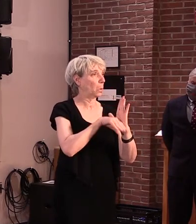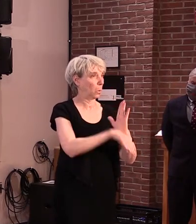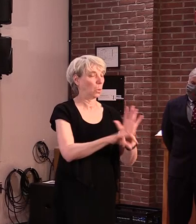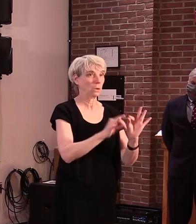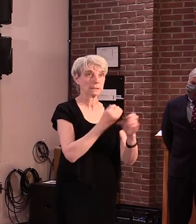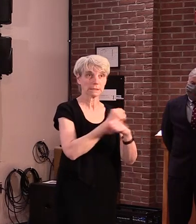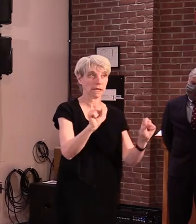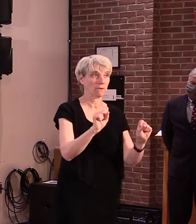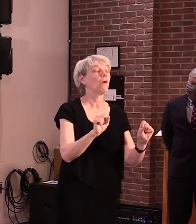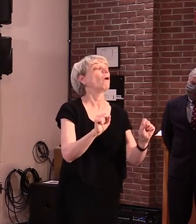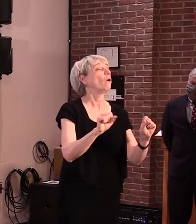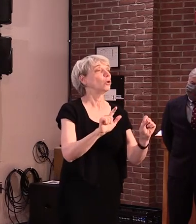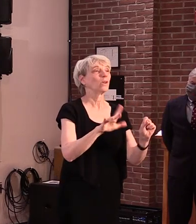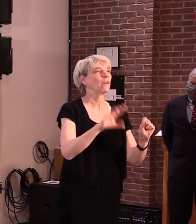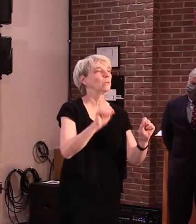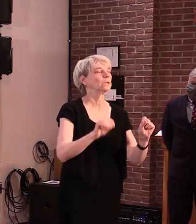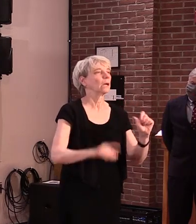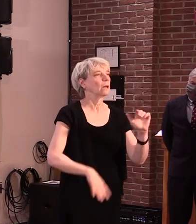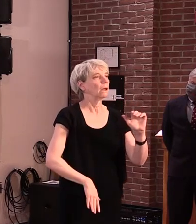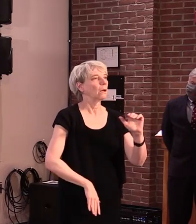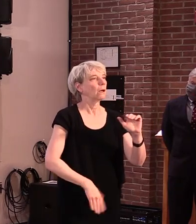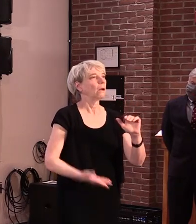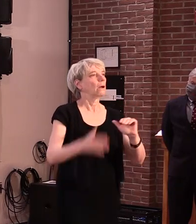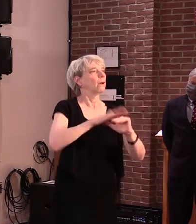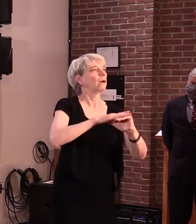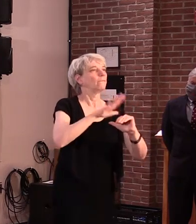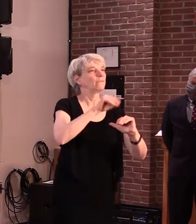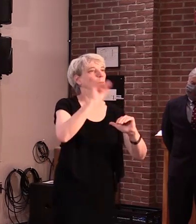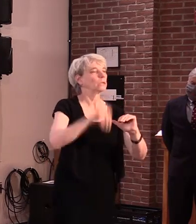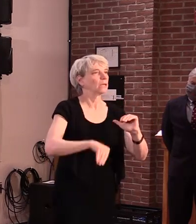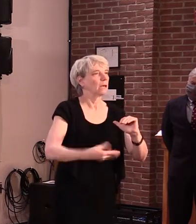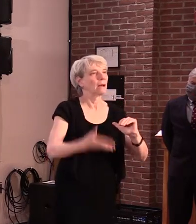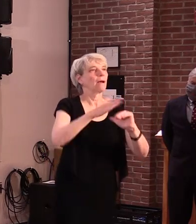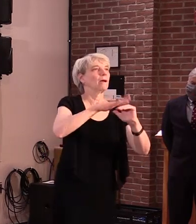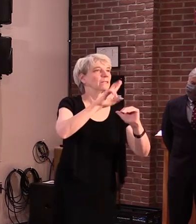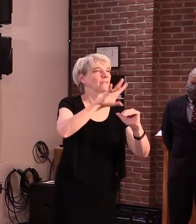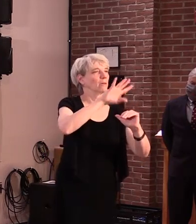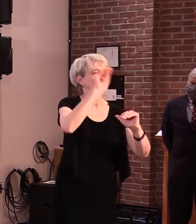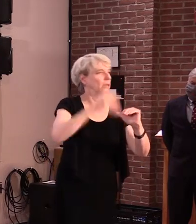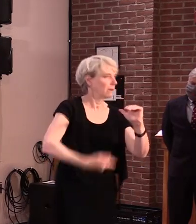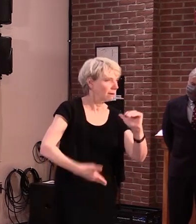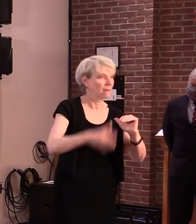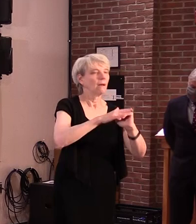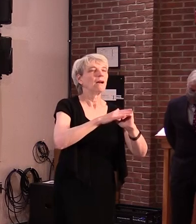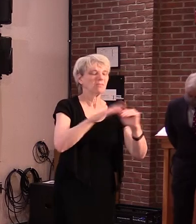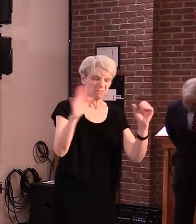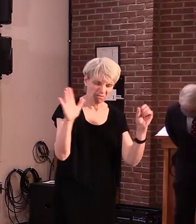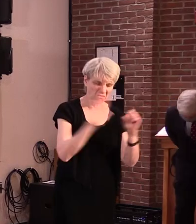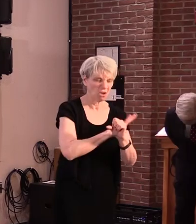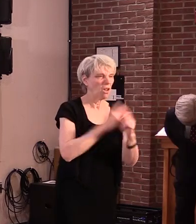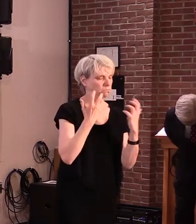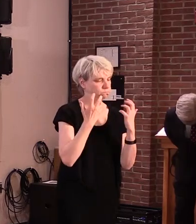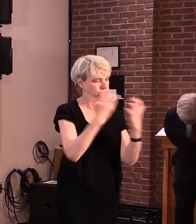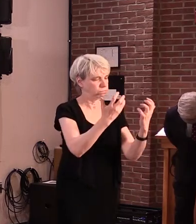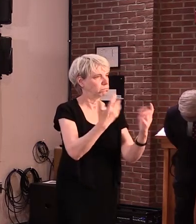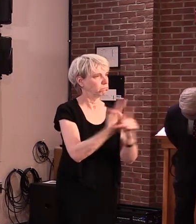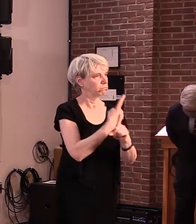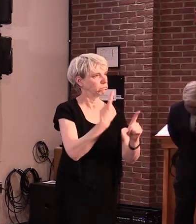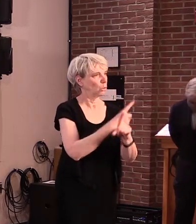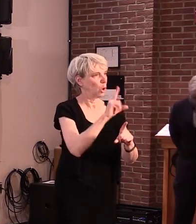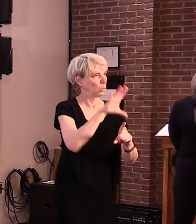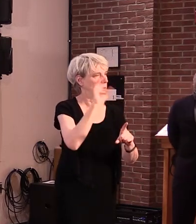Vermonters, then we can go from 25 to 50, and then 50 to 75, and 75 to 100. It's just easier if we have